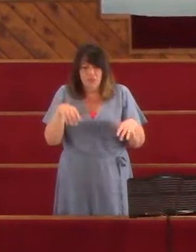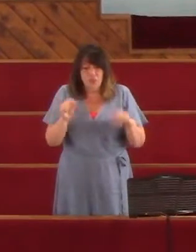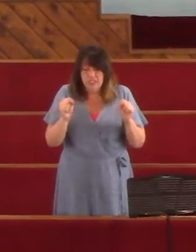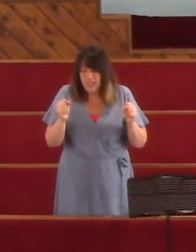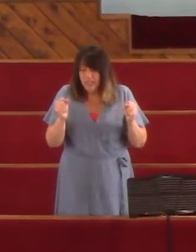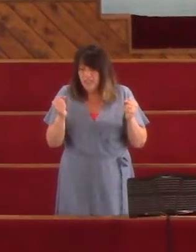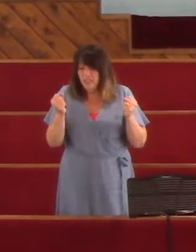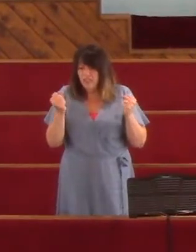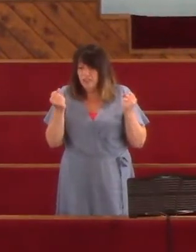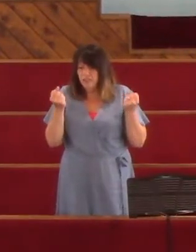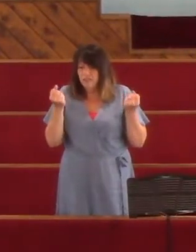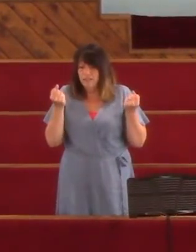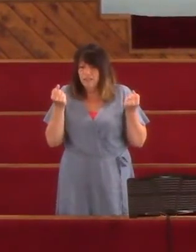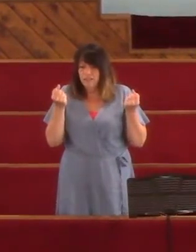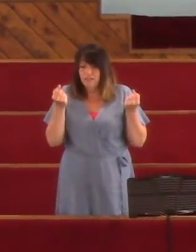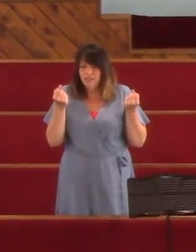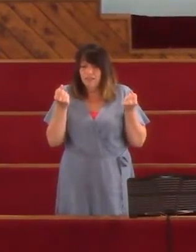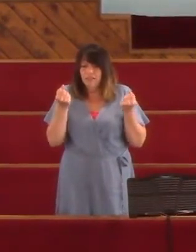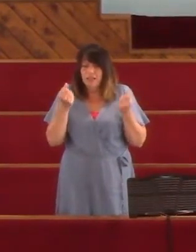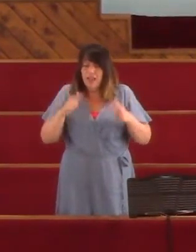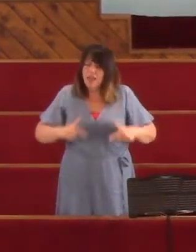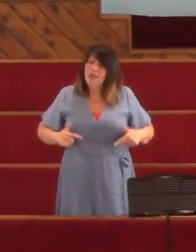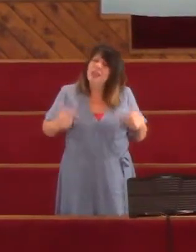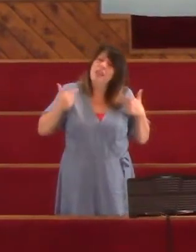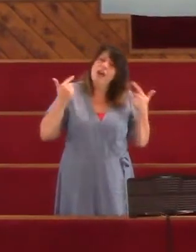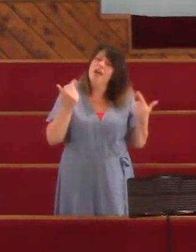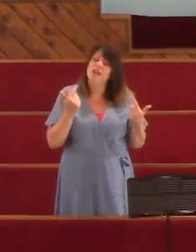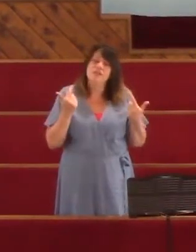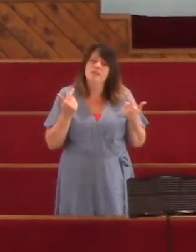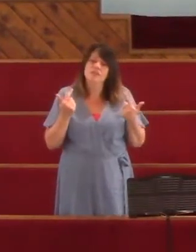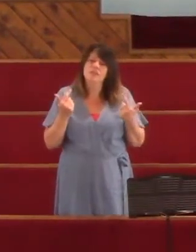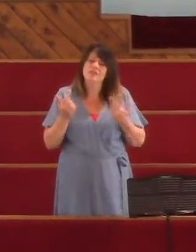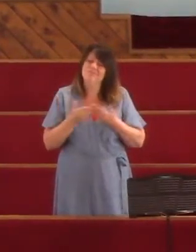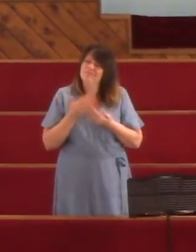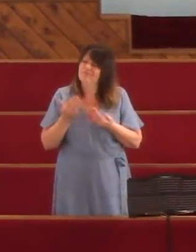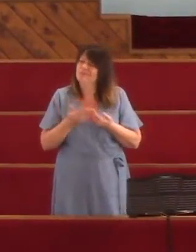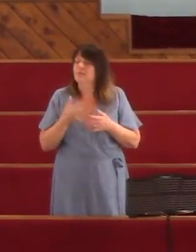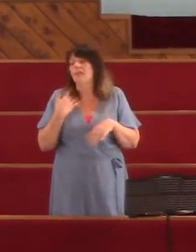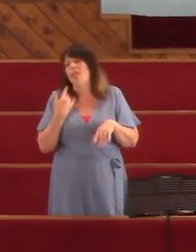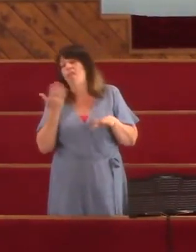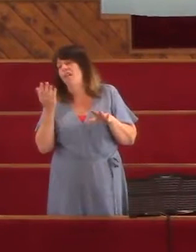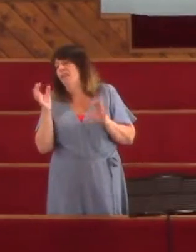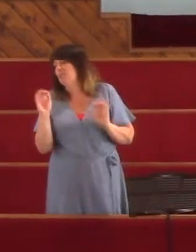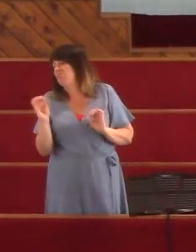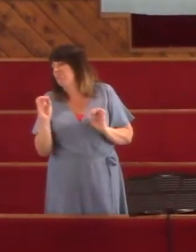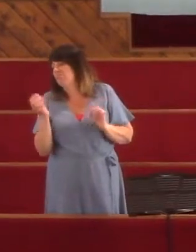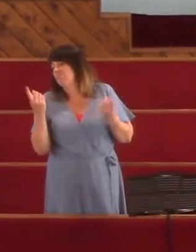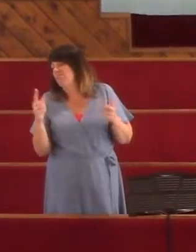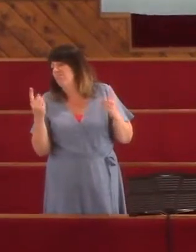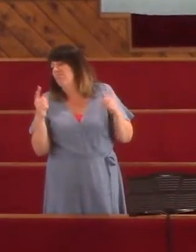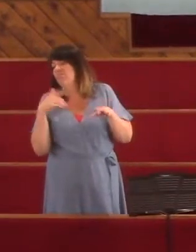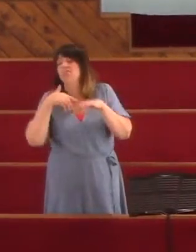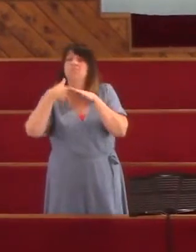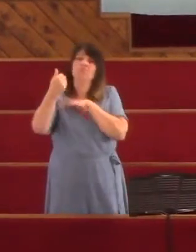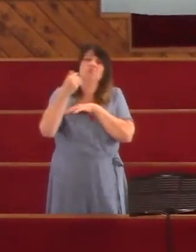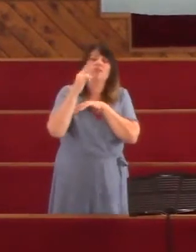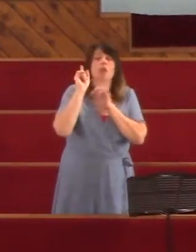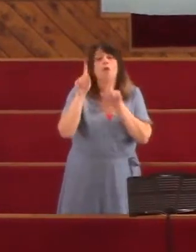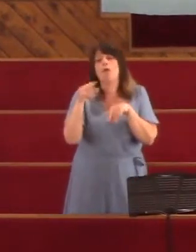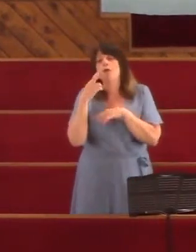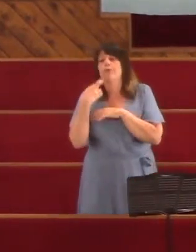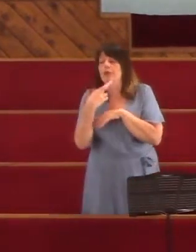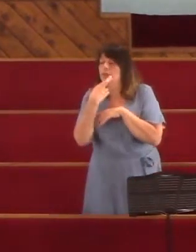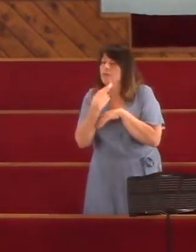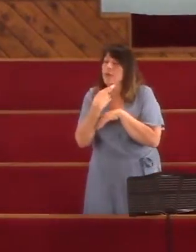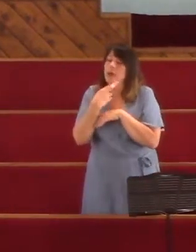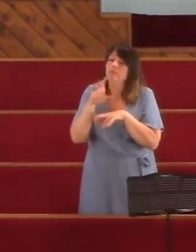times, being able to go out to the restaurant and sit down there in that restaurant and have a bite to eat. You